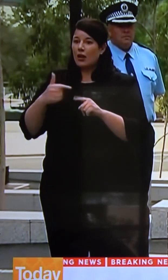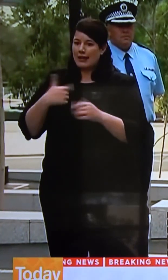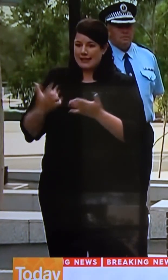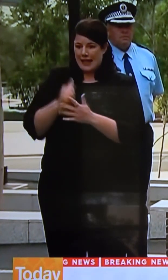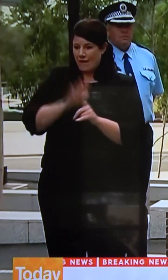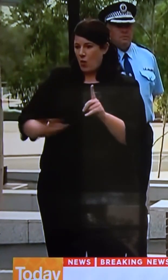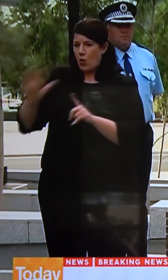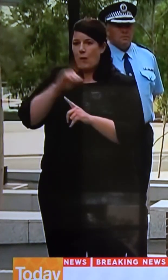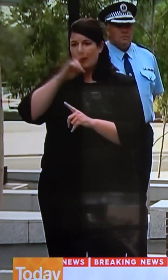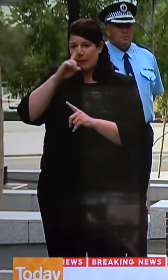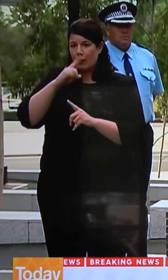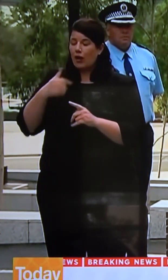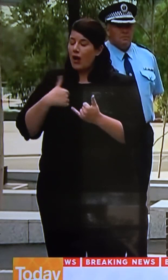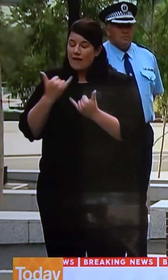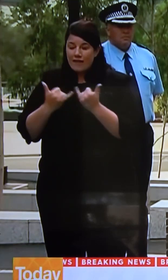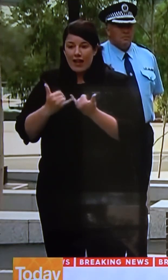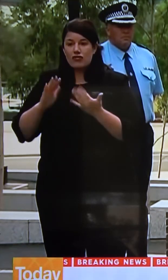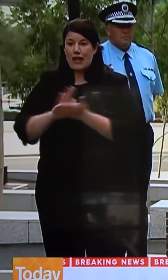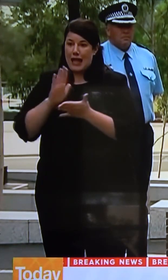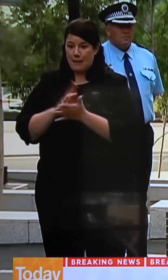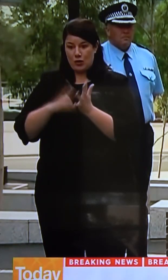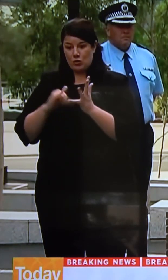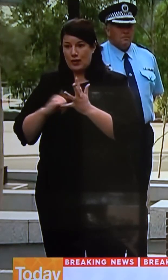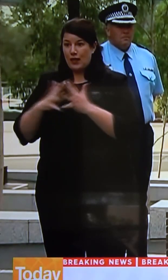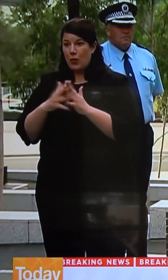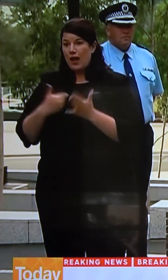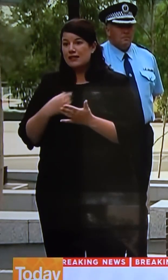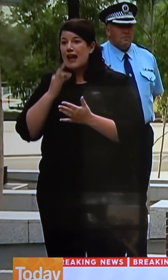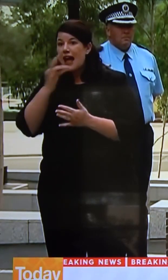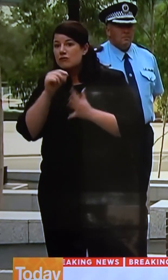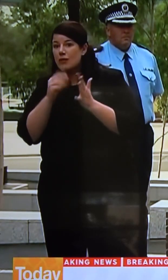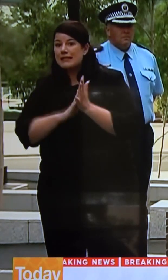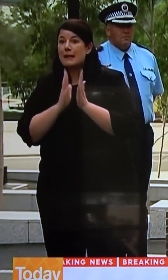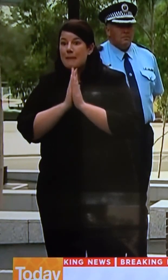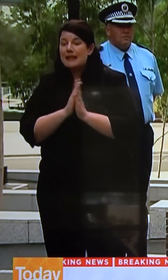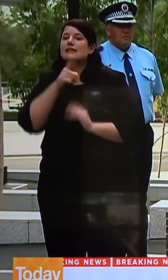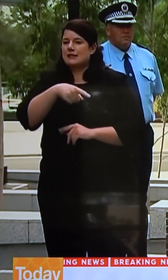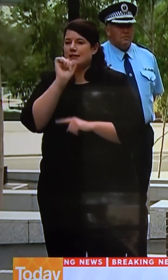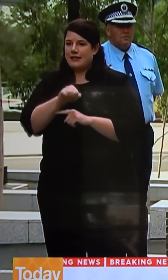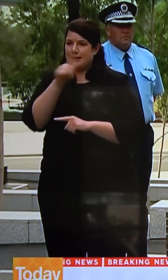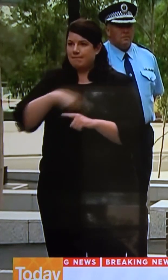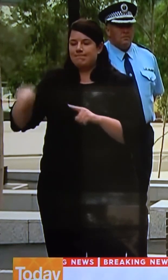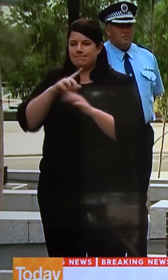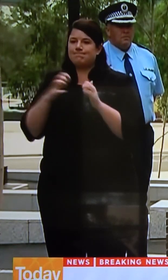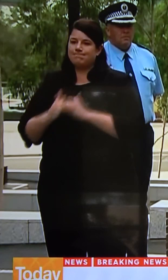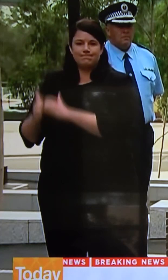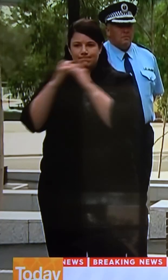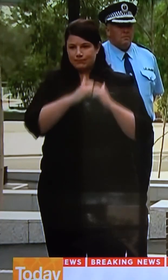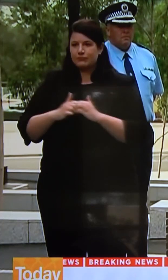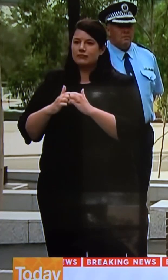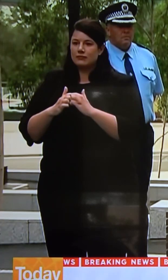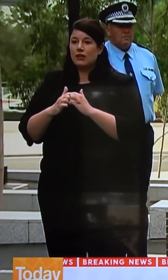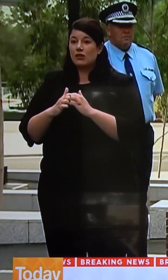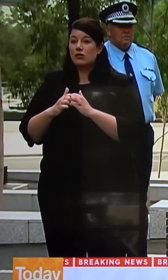safe. I'm very pleased that everything New South Wales wanted to adopt today was endorsed by the National Cabinet, and these